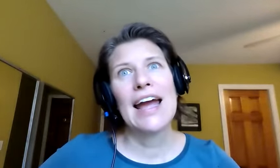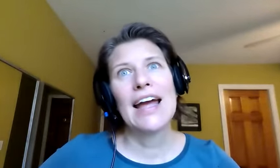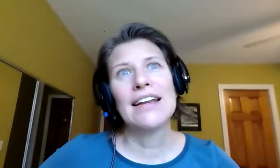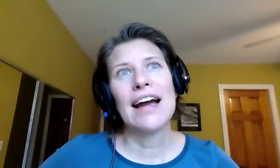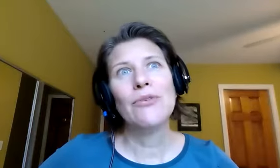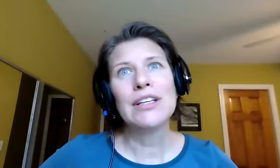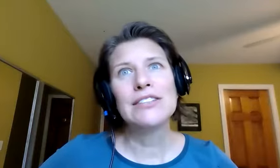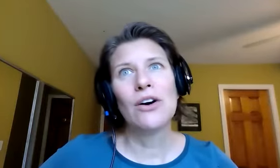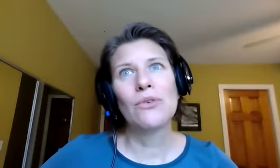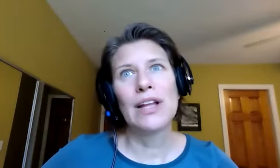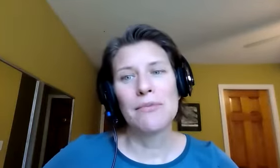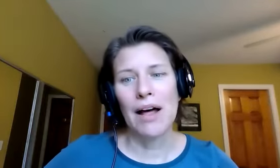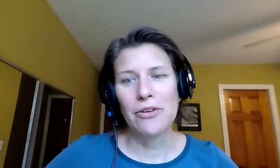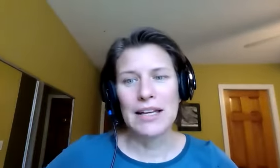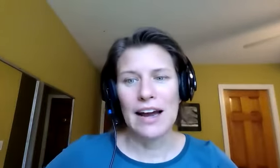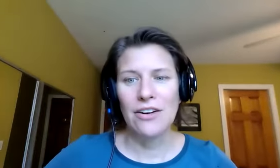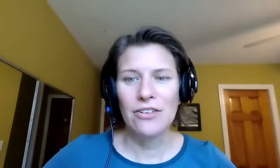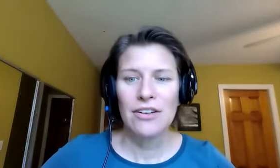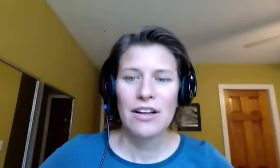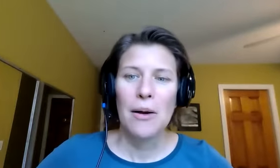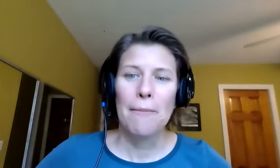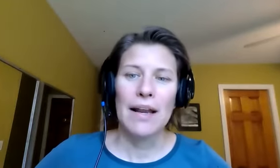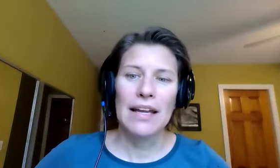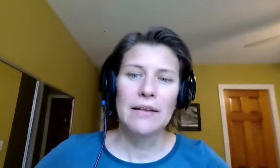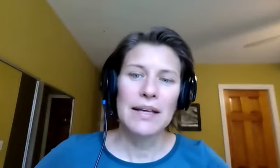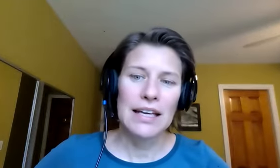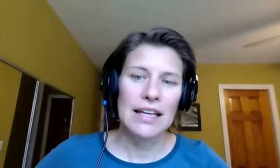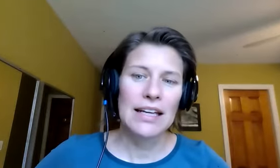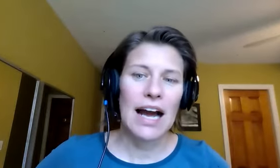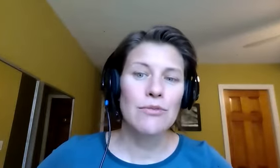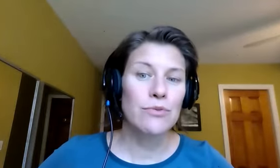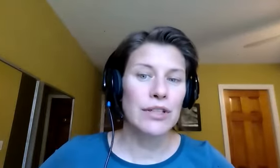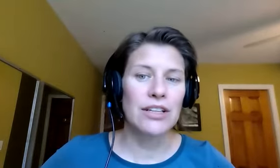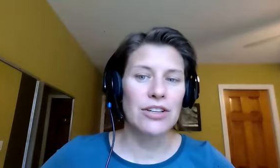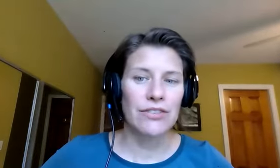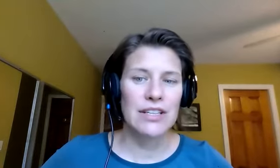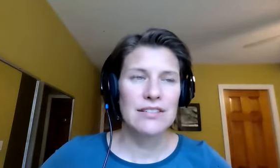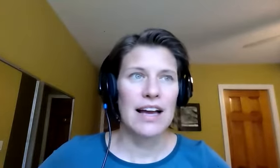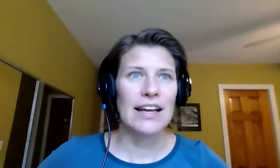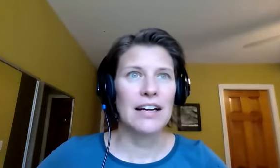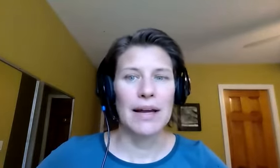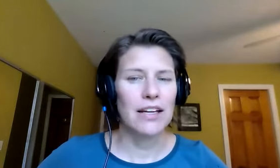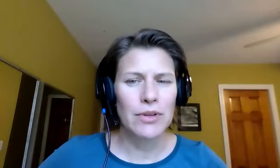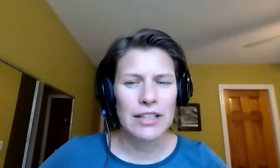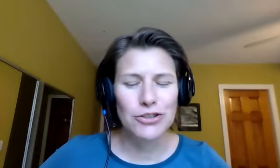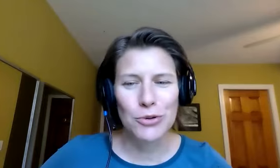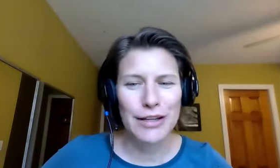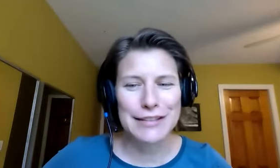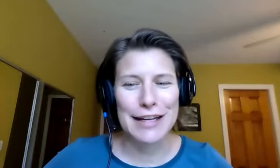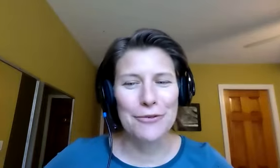I really don't let it bother me now. But in the beginning, I was really nervous. I cut my hair really short and I